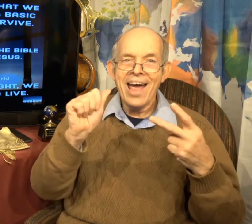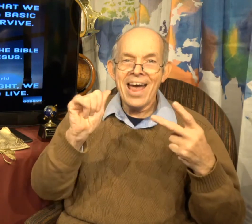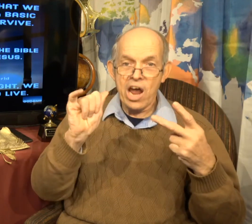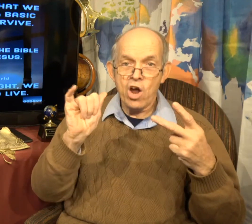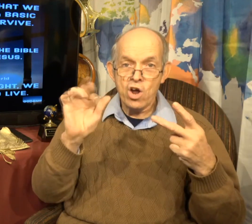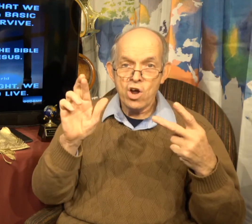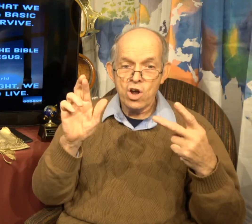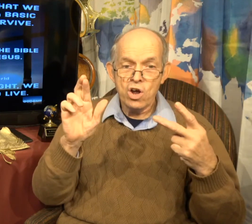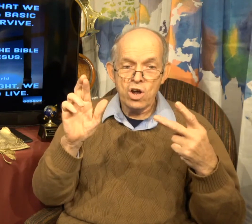air,